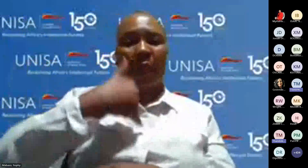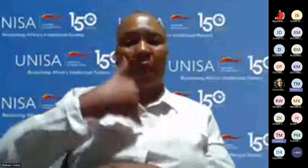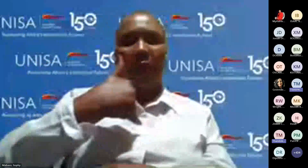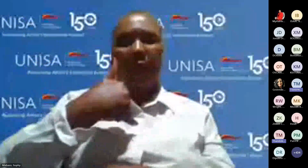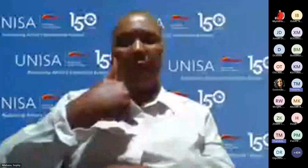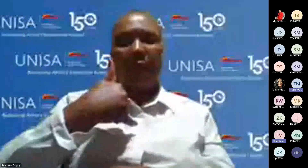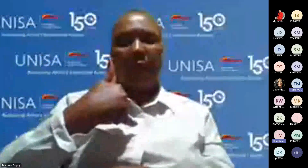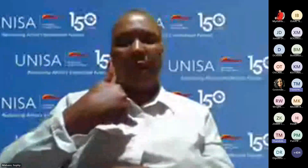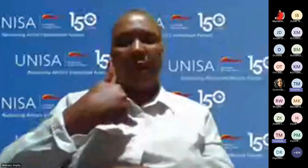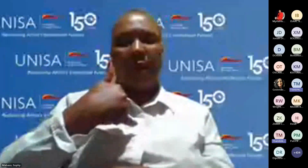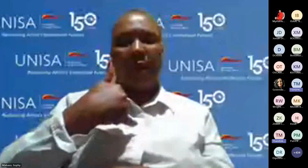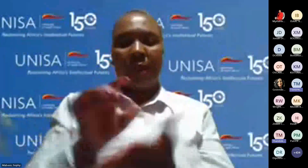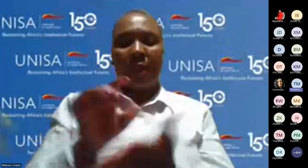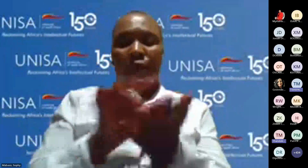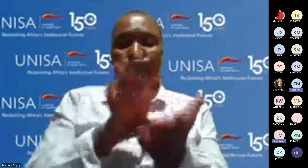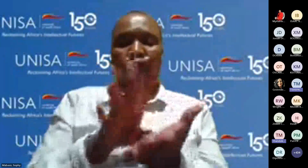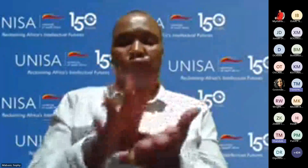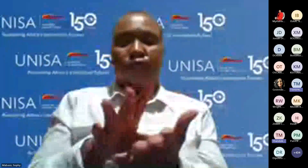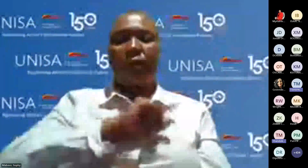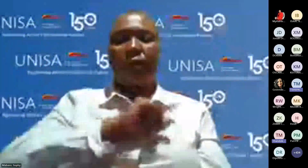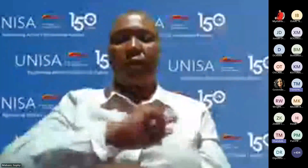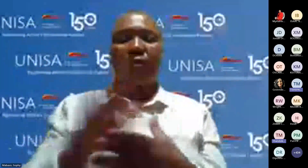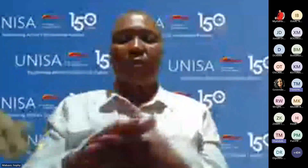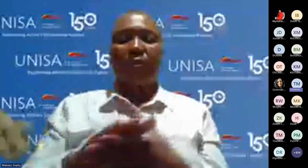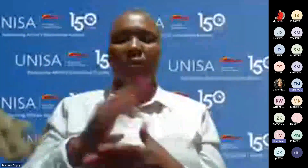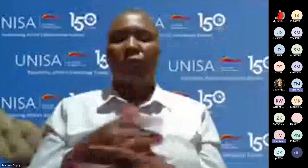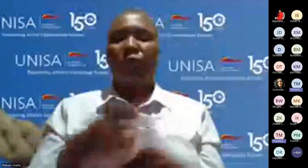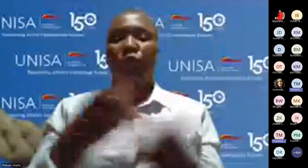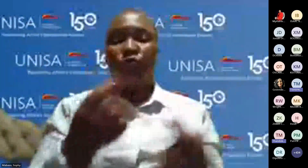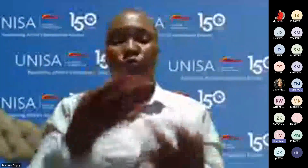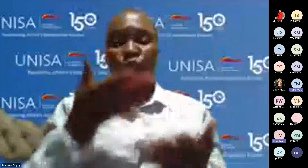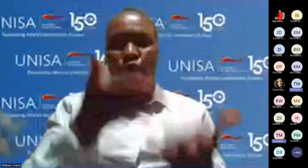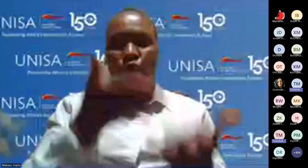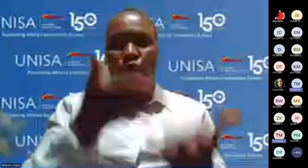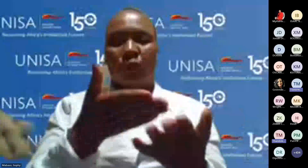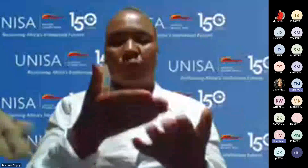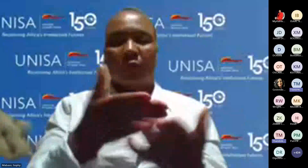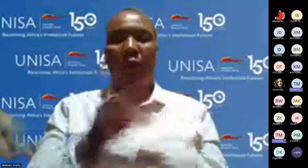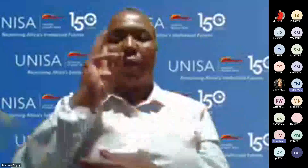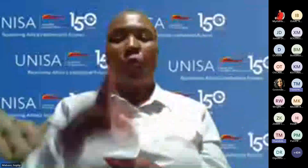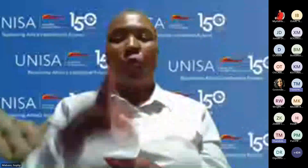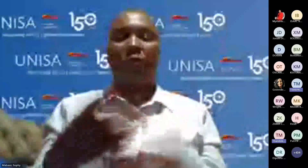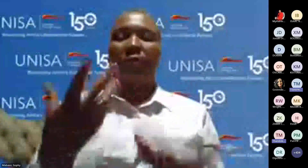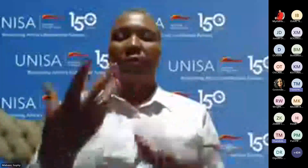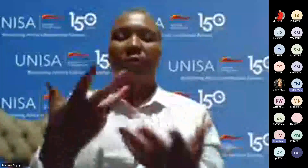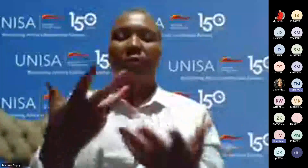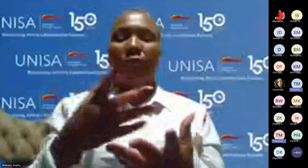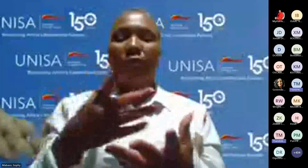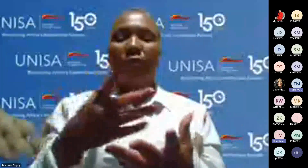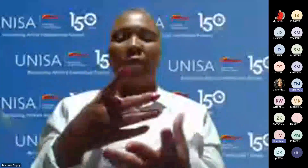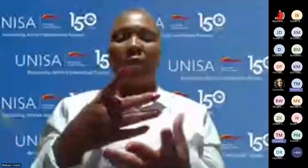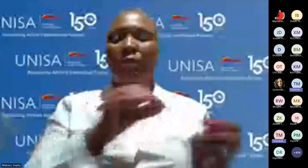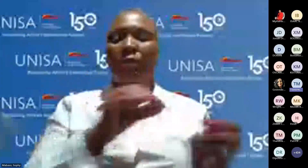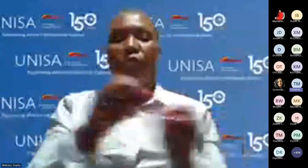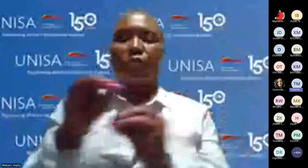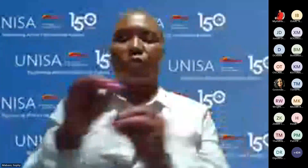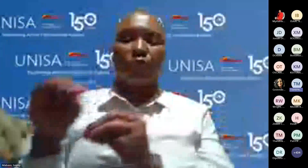I reject it, because of by doing so, I'll be like moving away from the actual